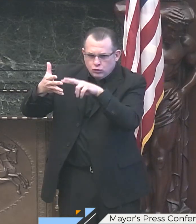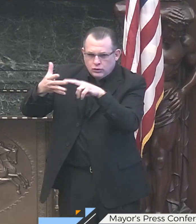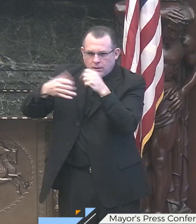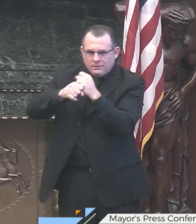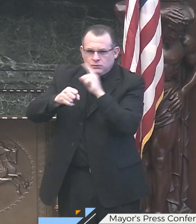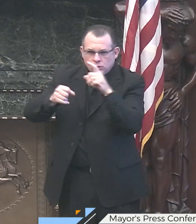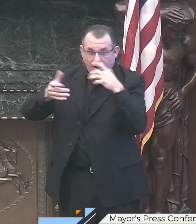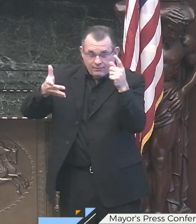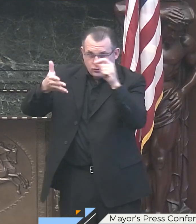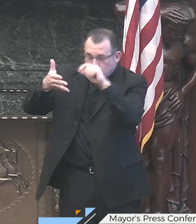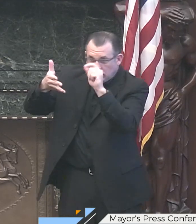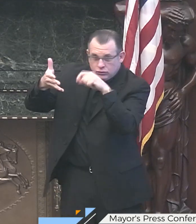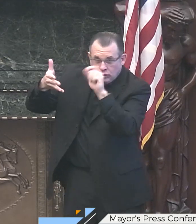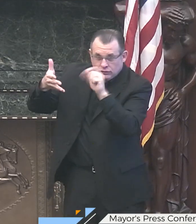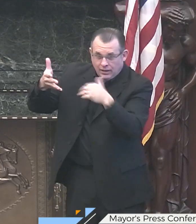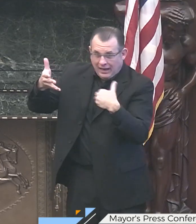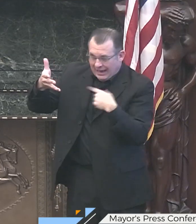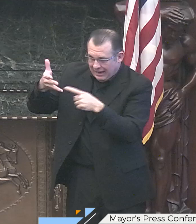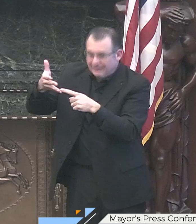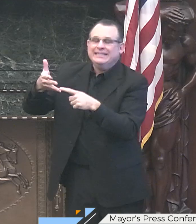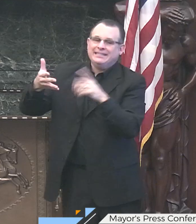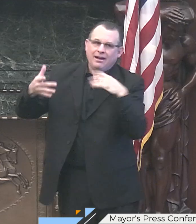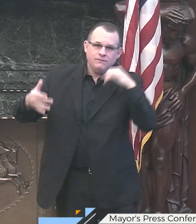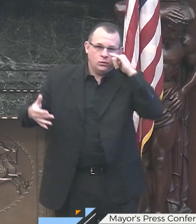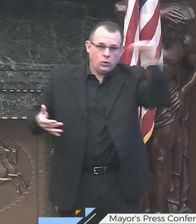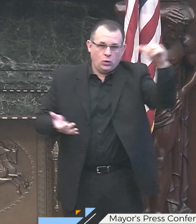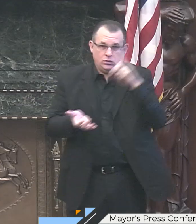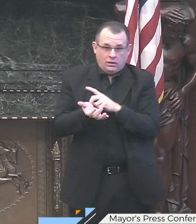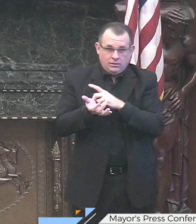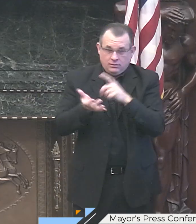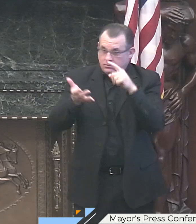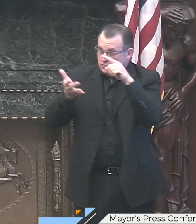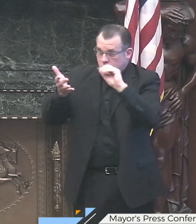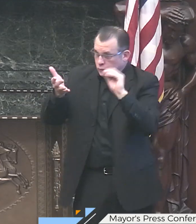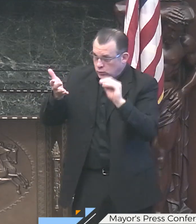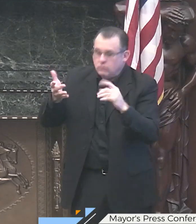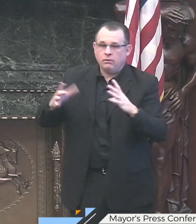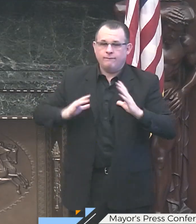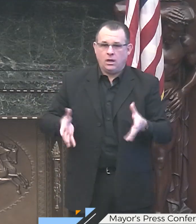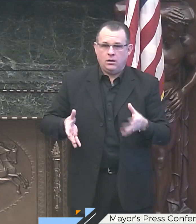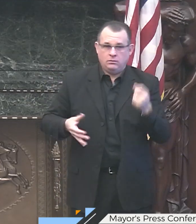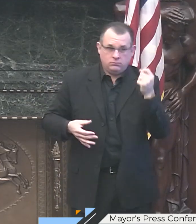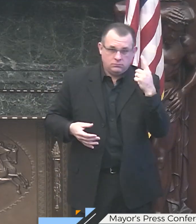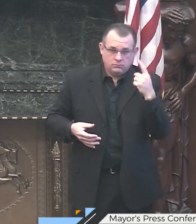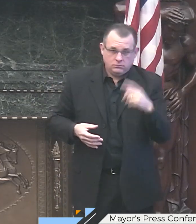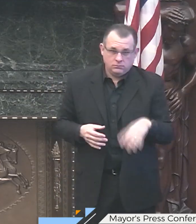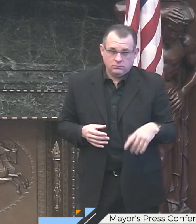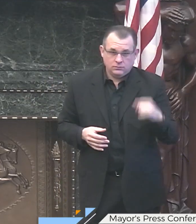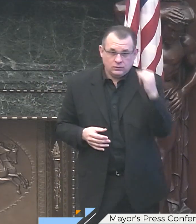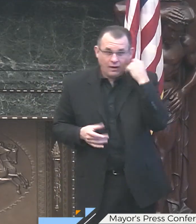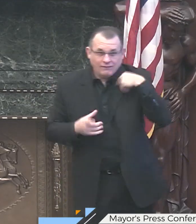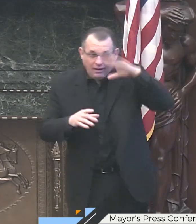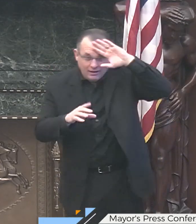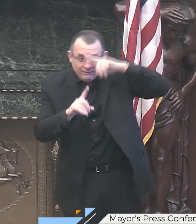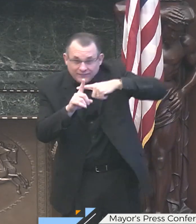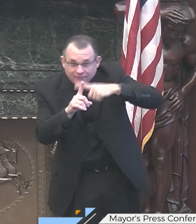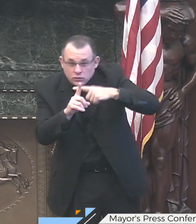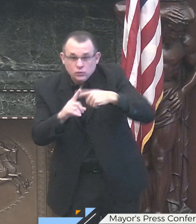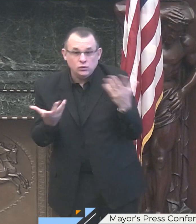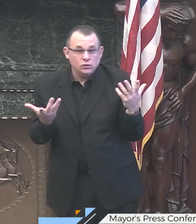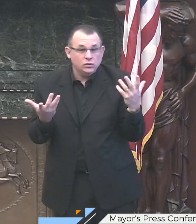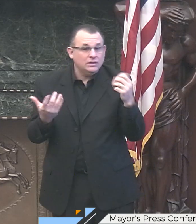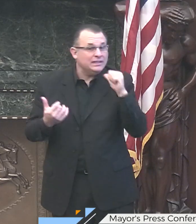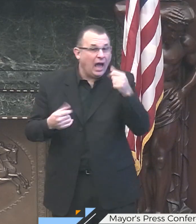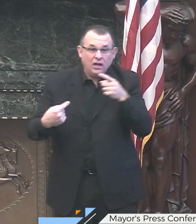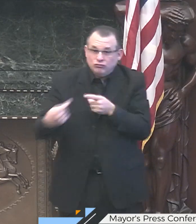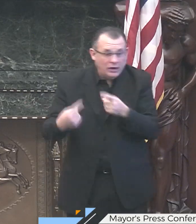general, if you have symptoms and have a fever but are otherwise feeling fine, you don't need medical care. However, if you're having difficulty